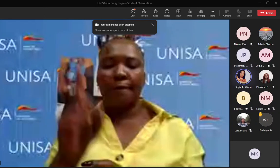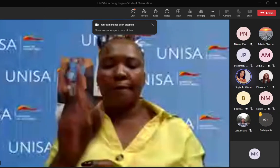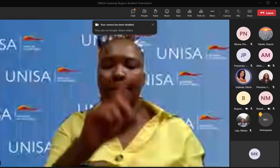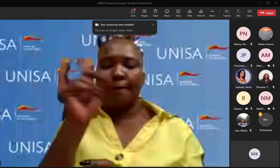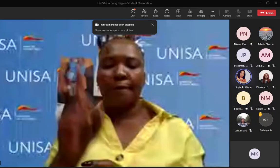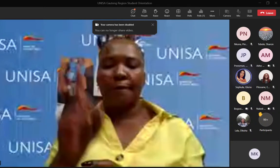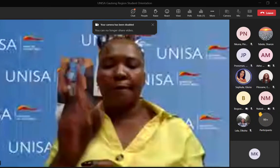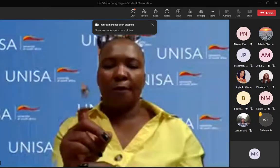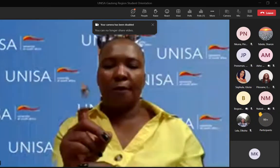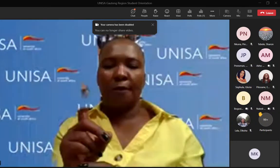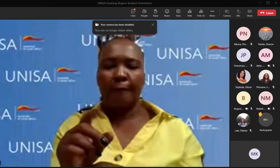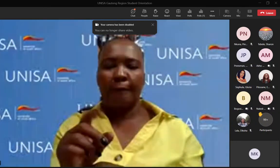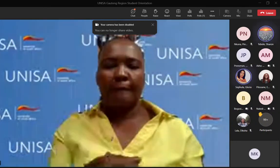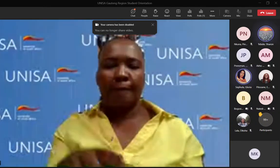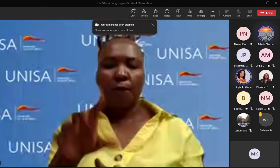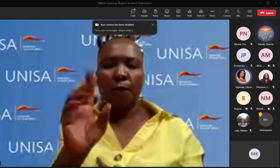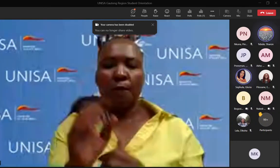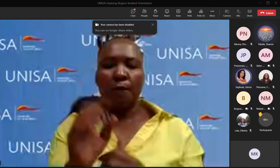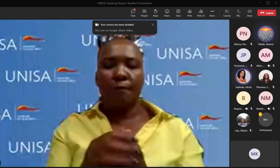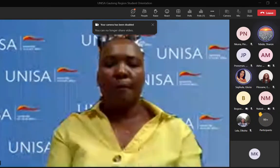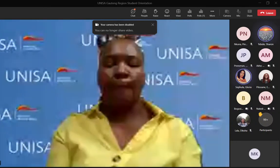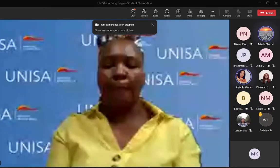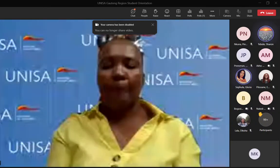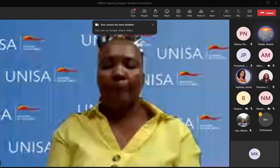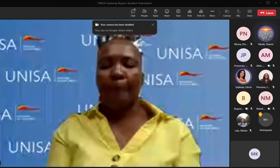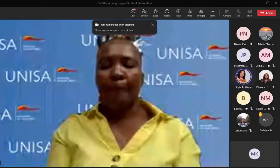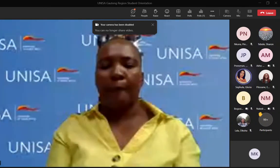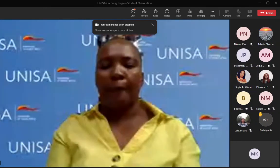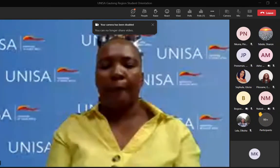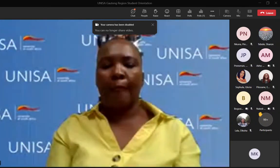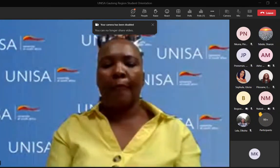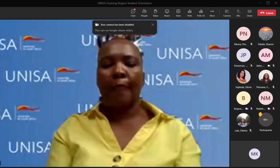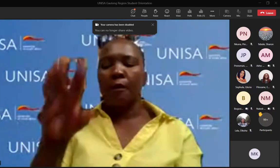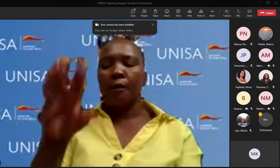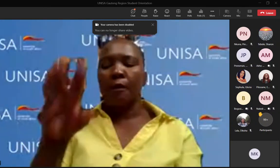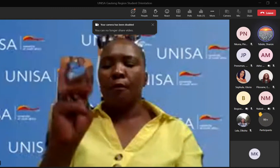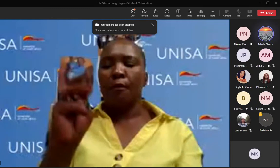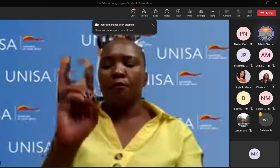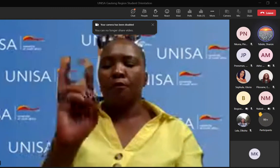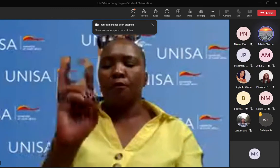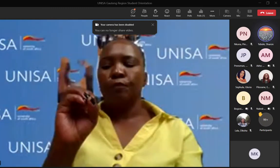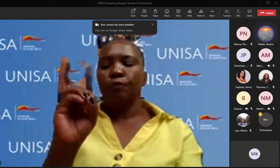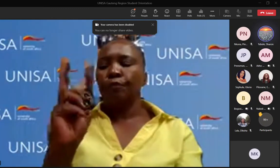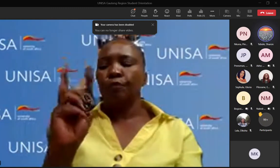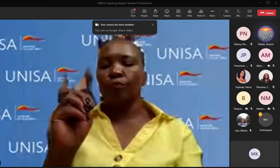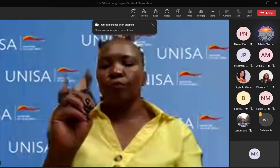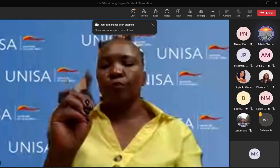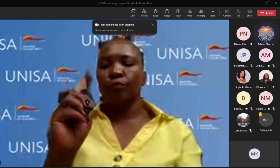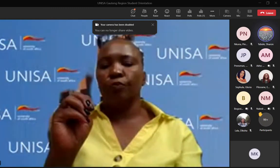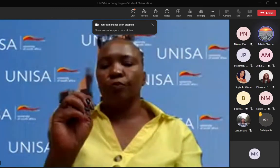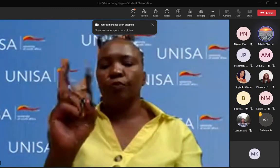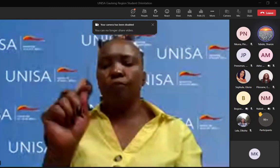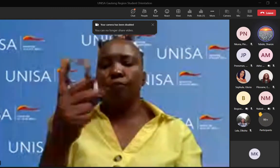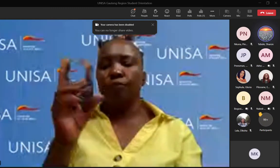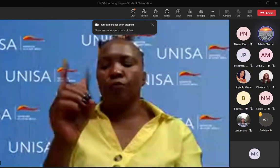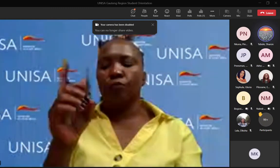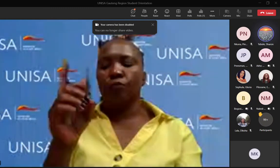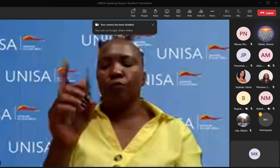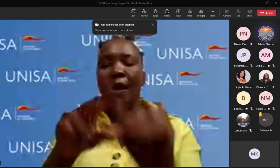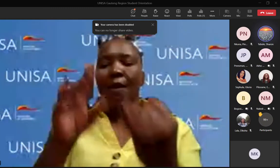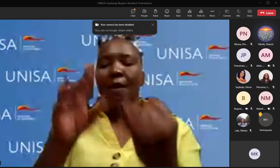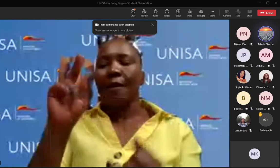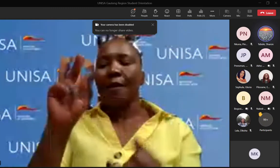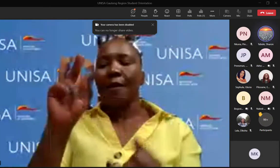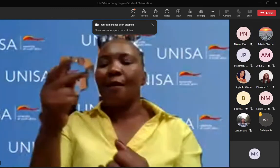Dao followed by it all right in that order Kyle you may unmute and ask your